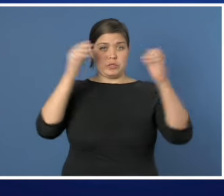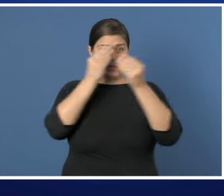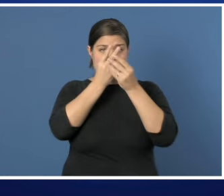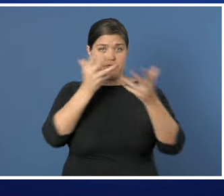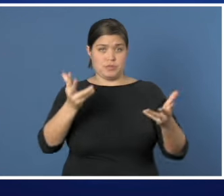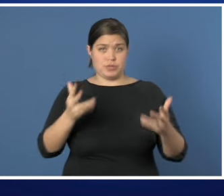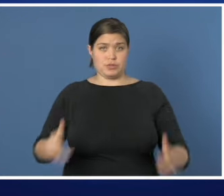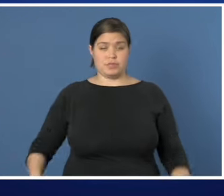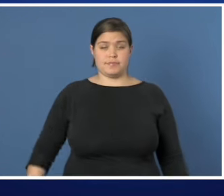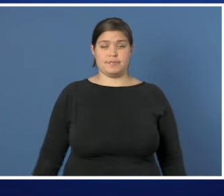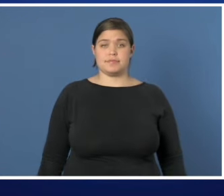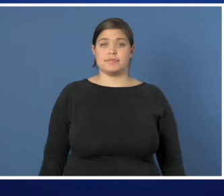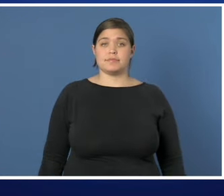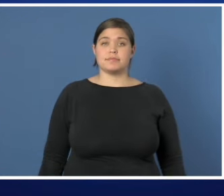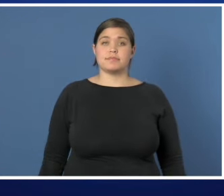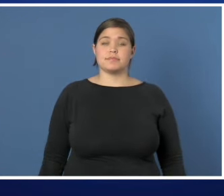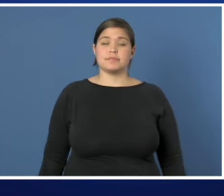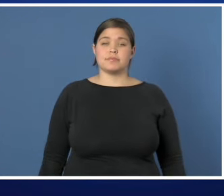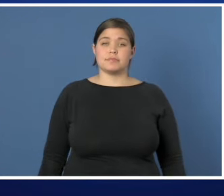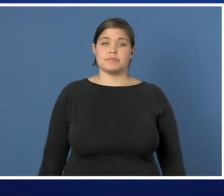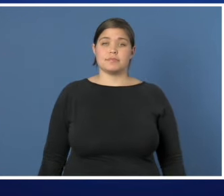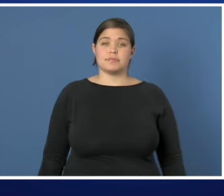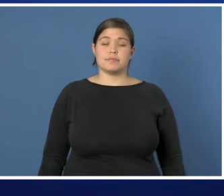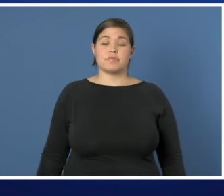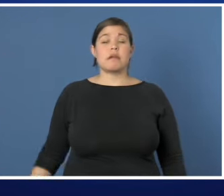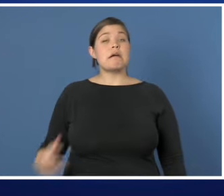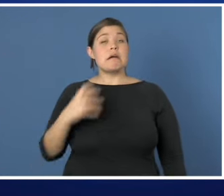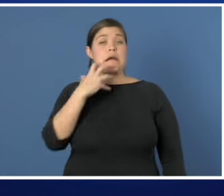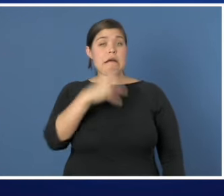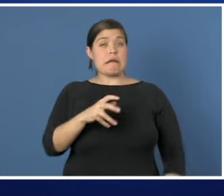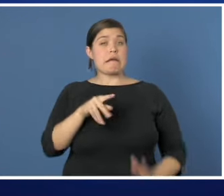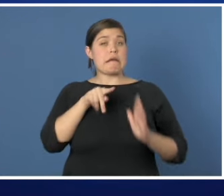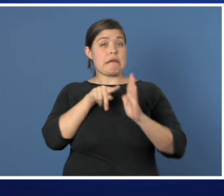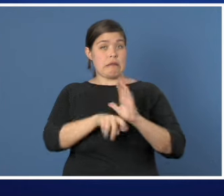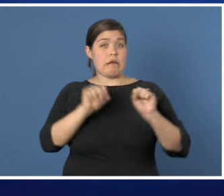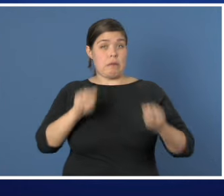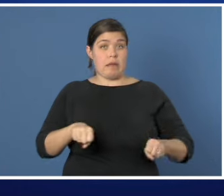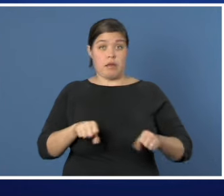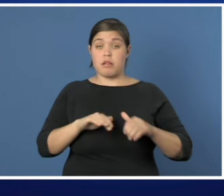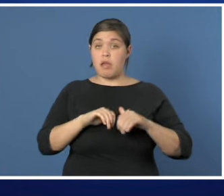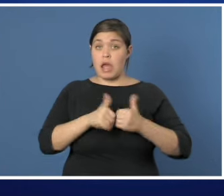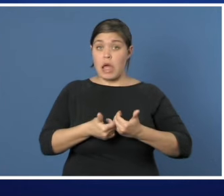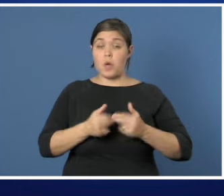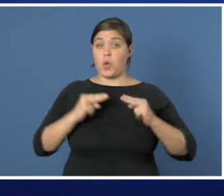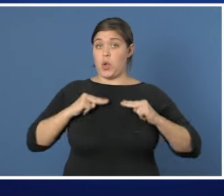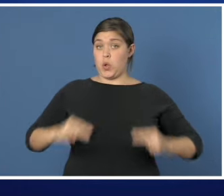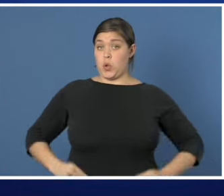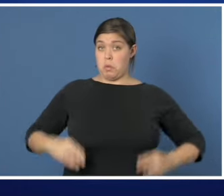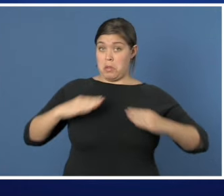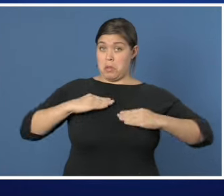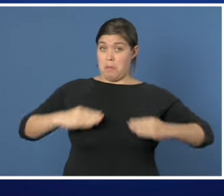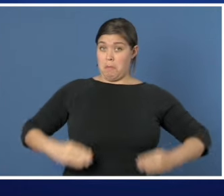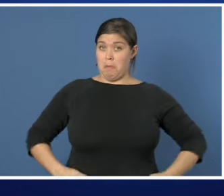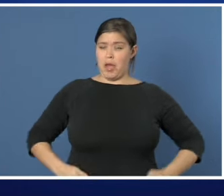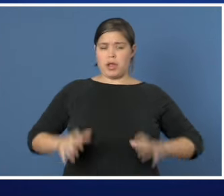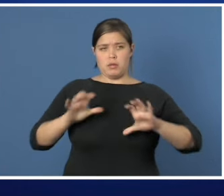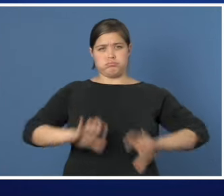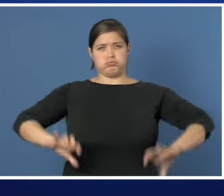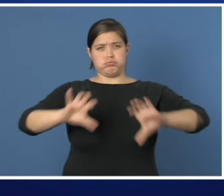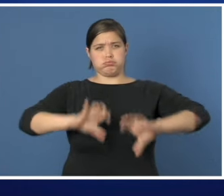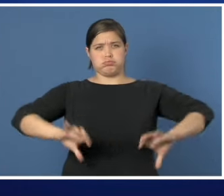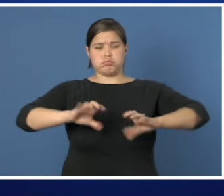information, heat kills by pushing the human body beyond its